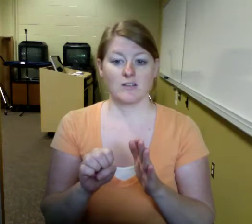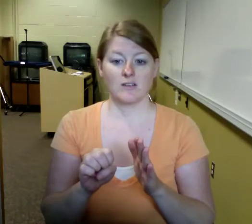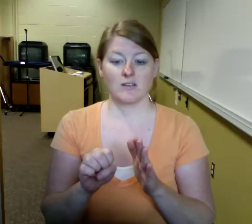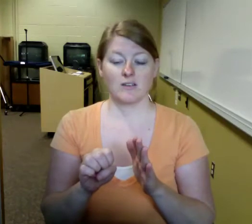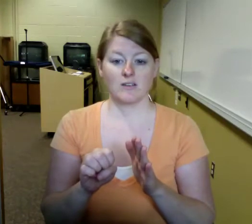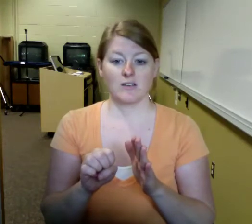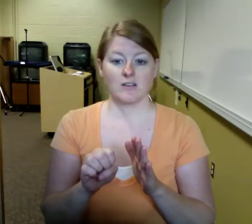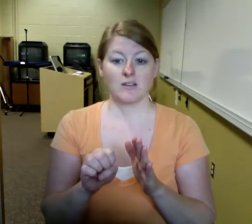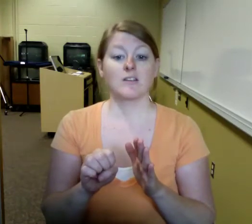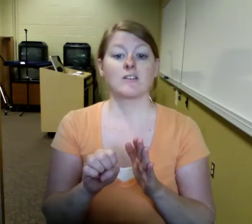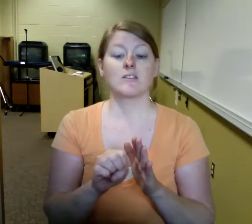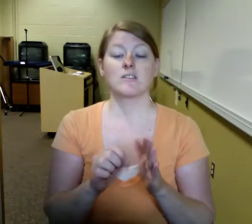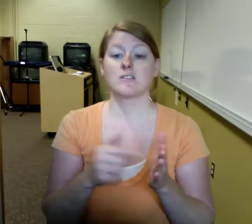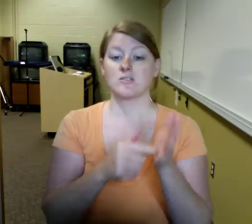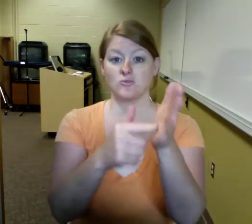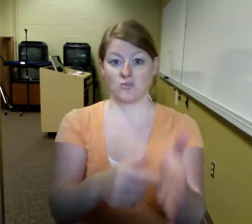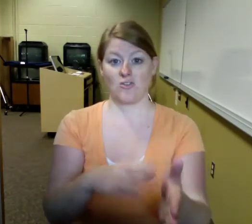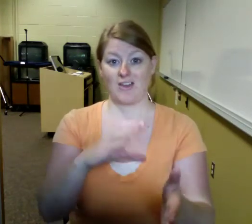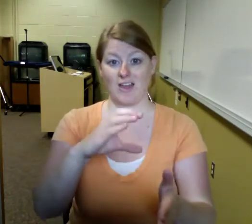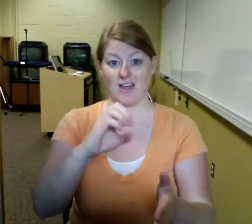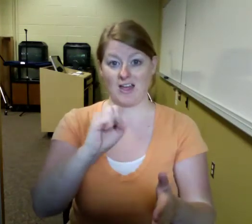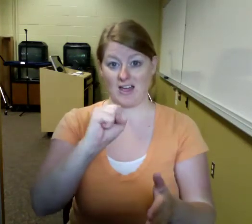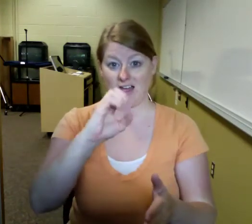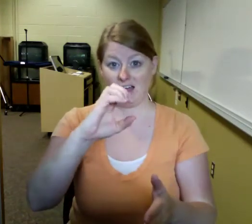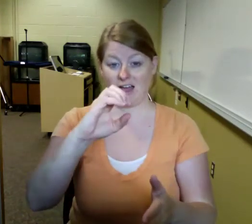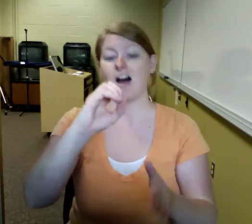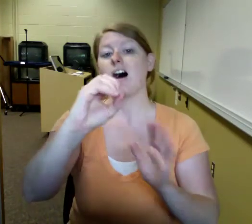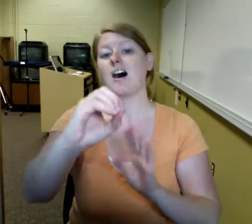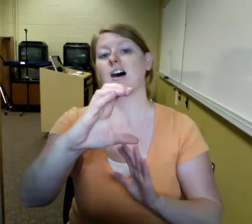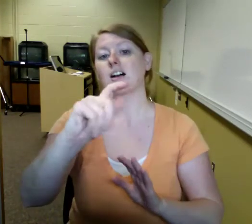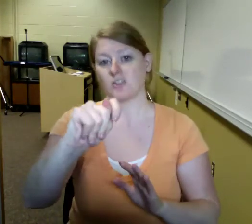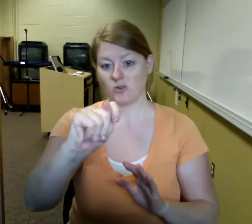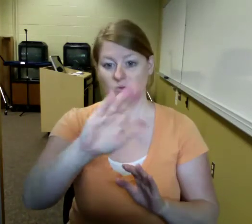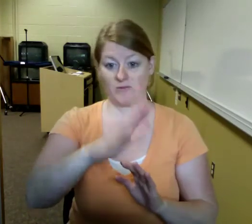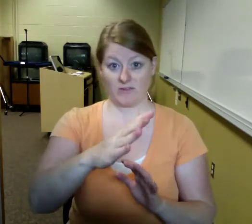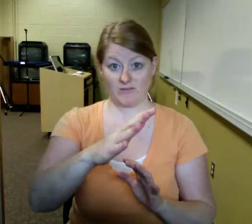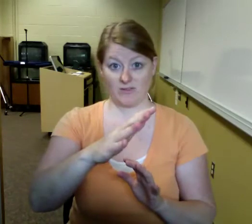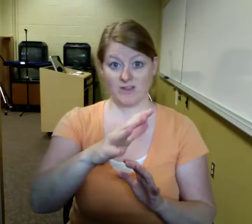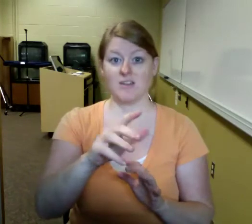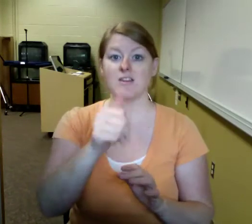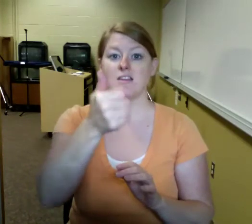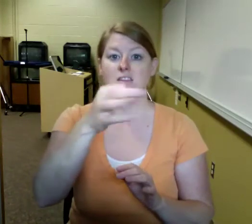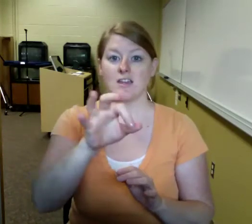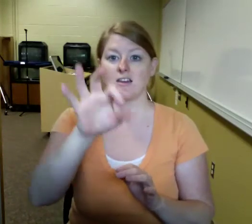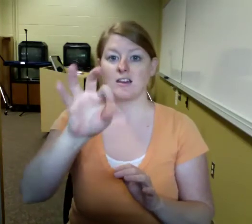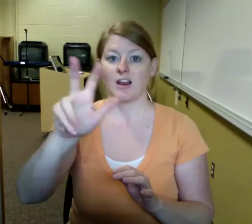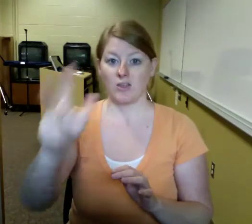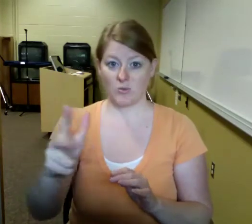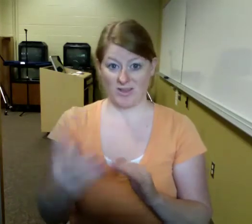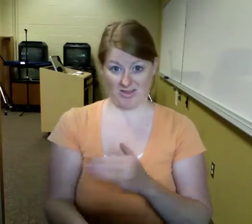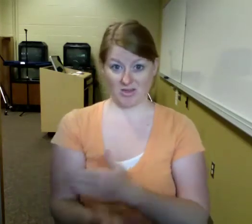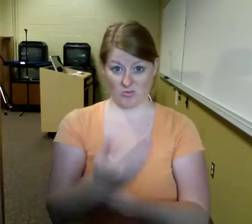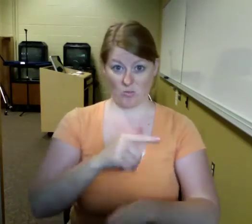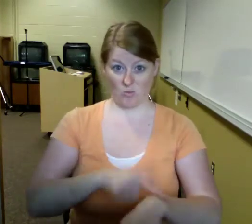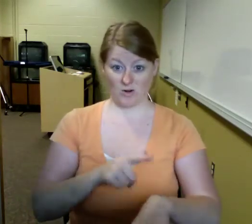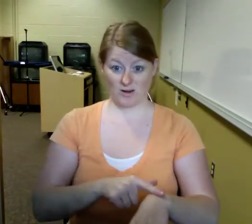tends to show that on October 5th, 1993, in the morning, George Marshall was